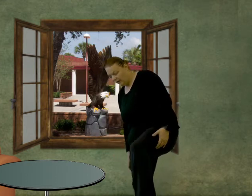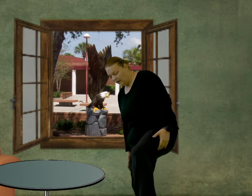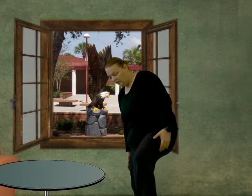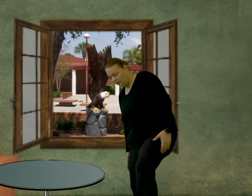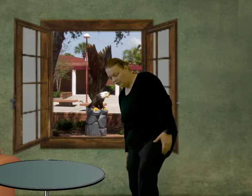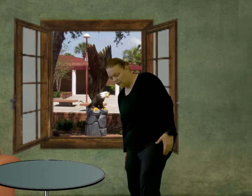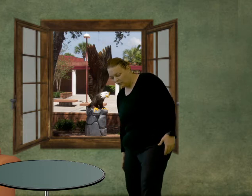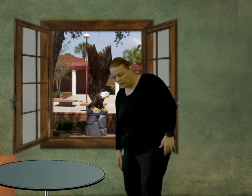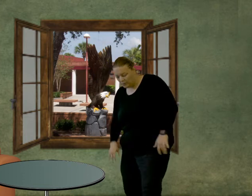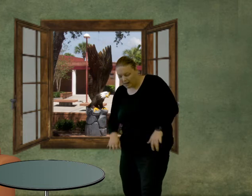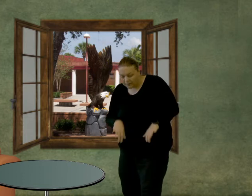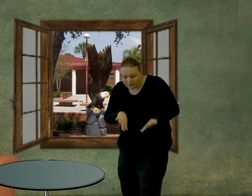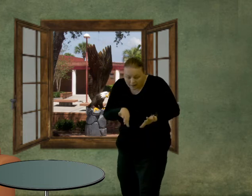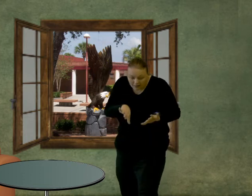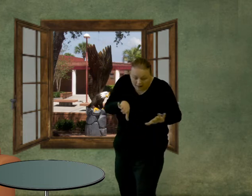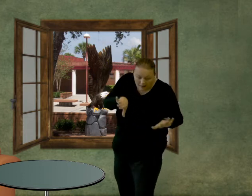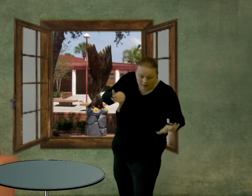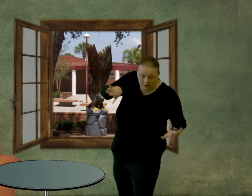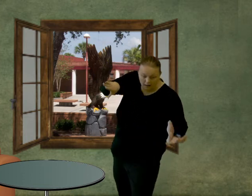Very gentle so we don't pop it.